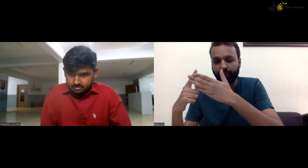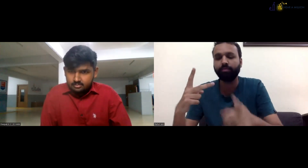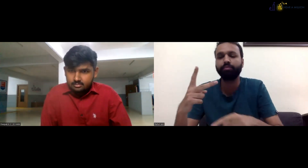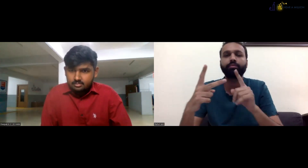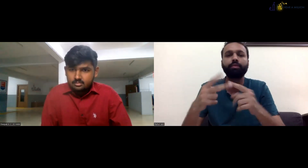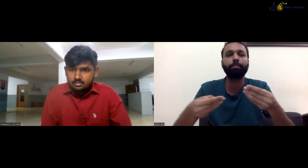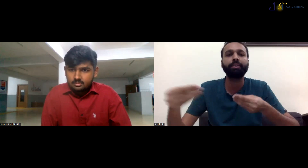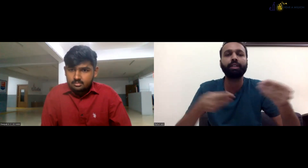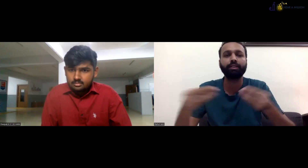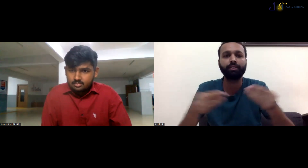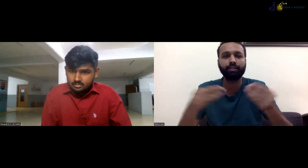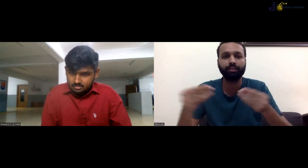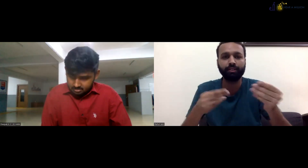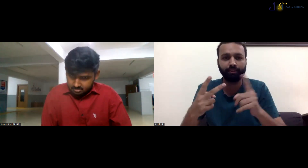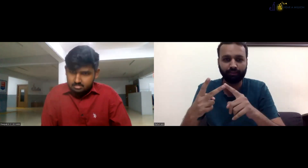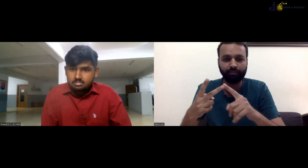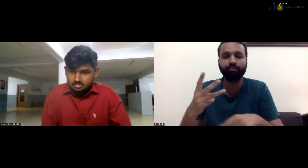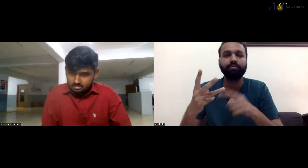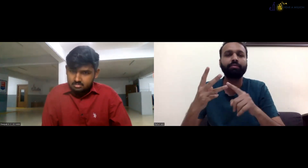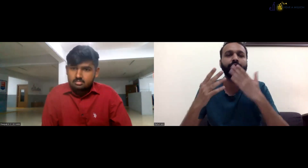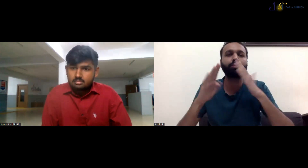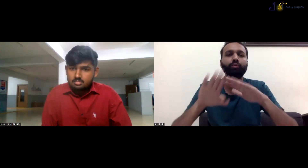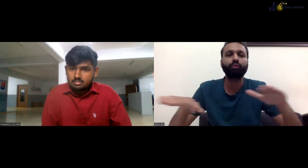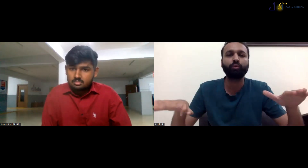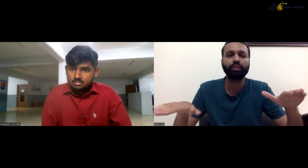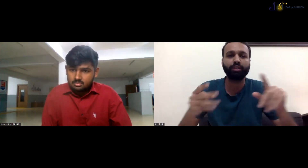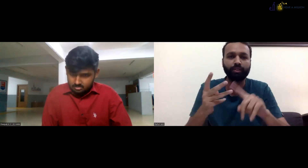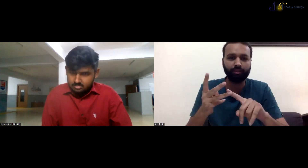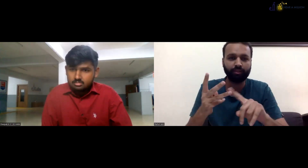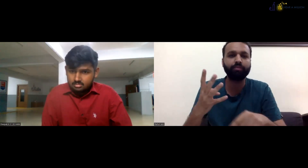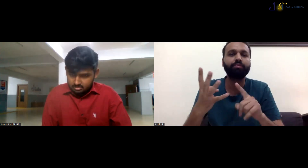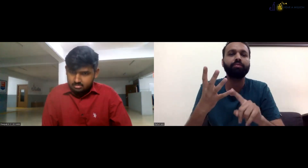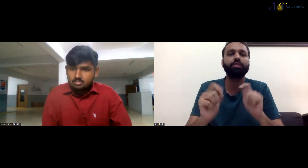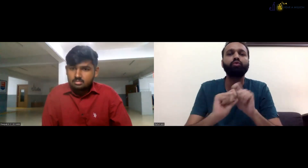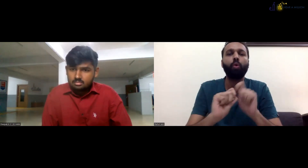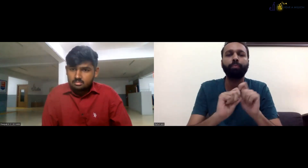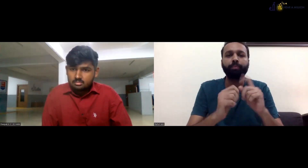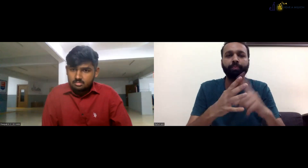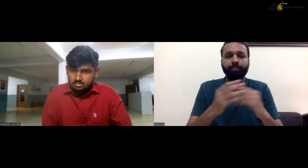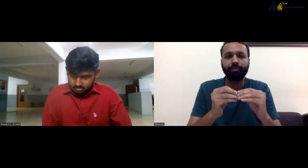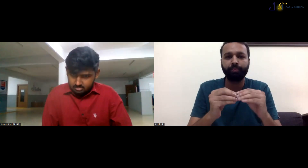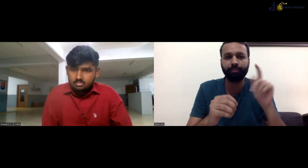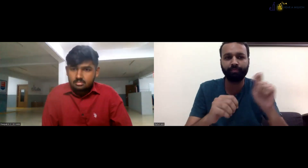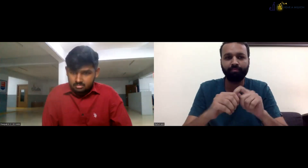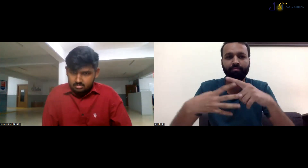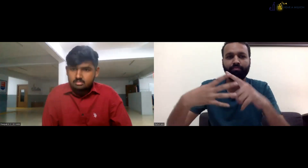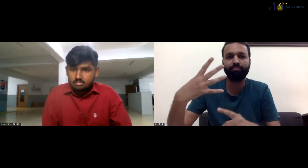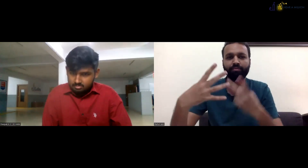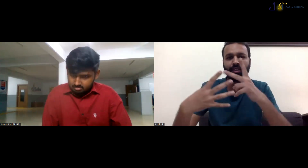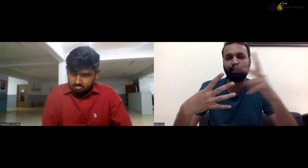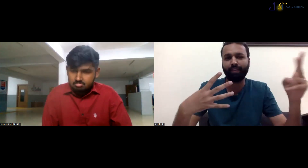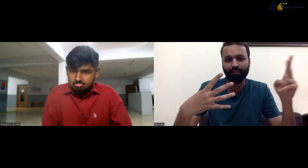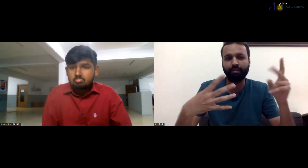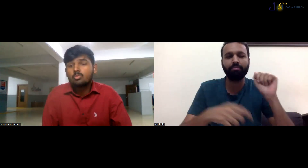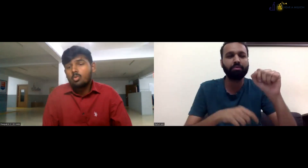is a tourist visa, the second is a business visa, the third is a student visa, and the fourth is a work